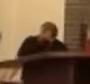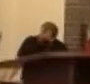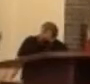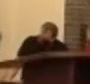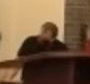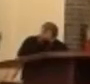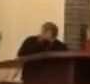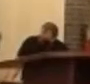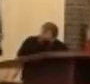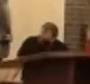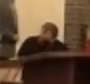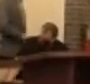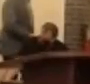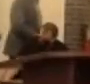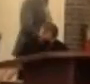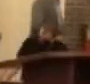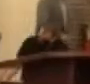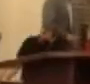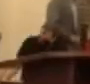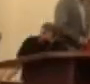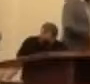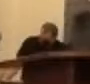Should go through fairly quickly, I think.